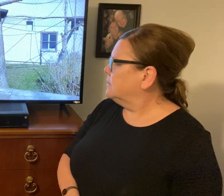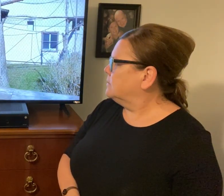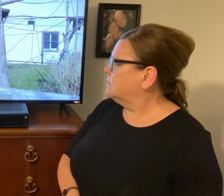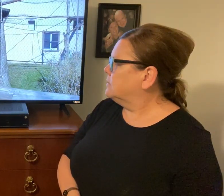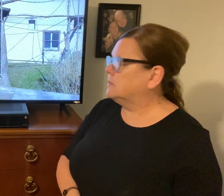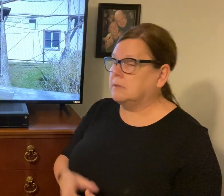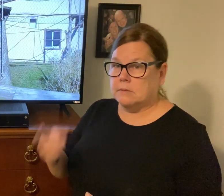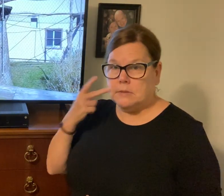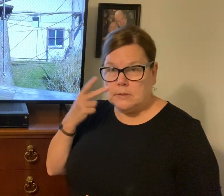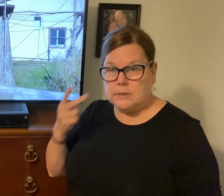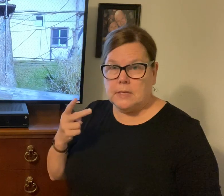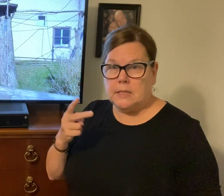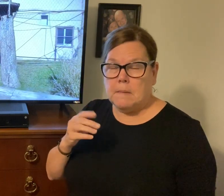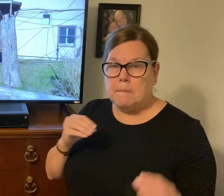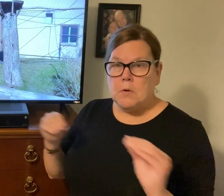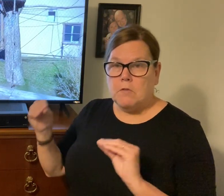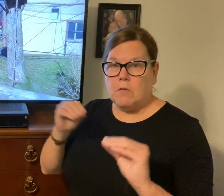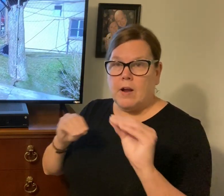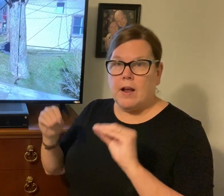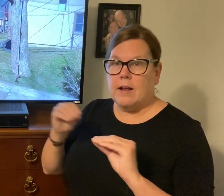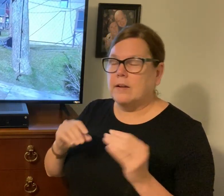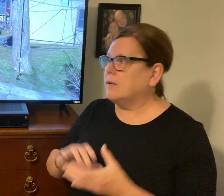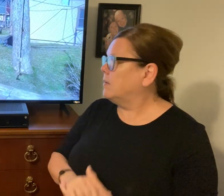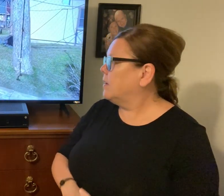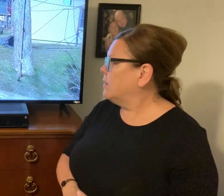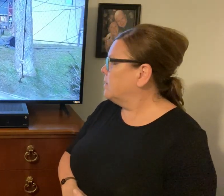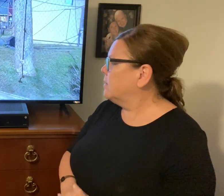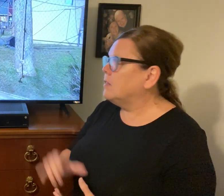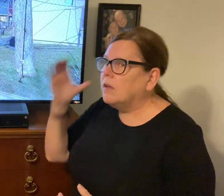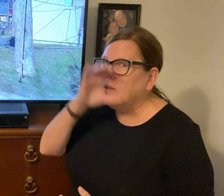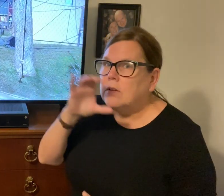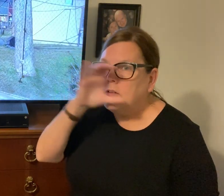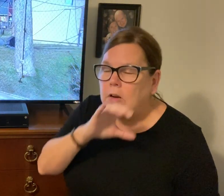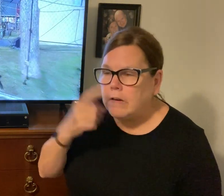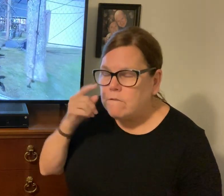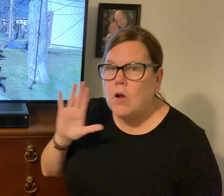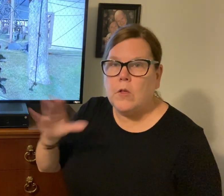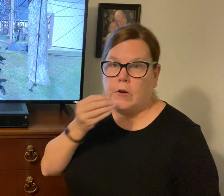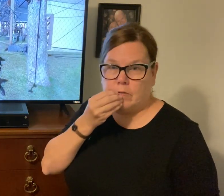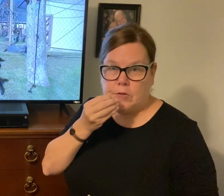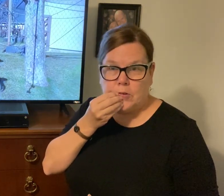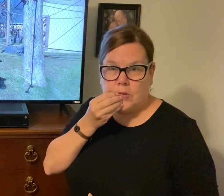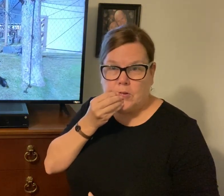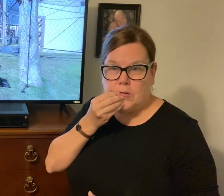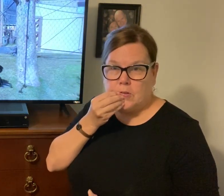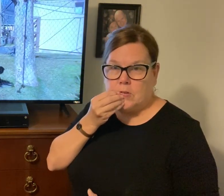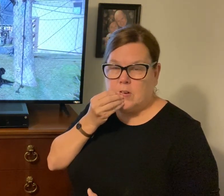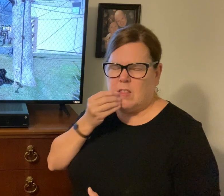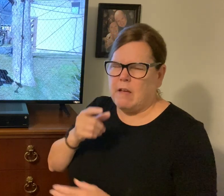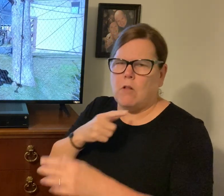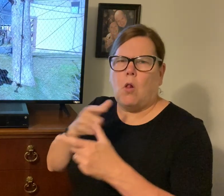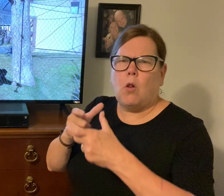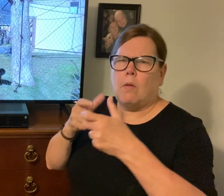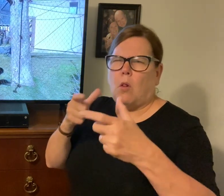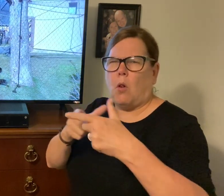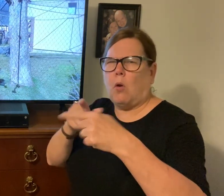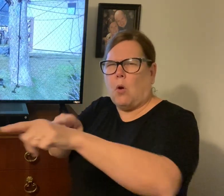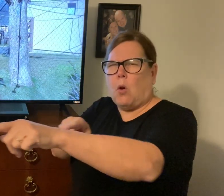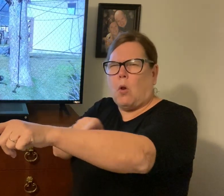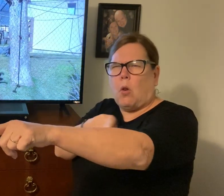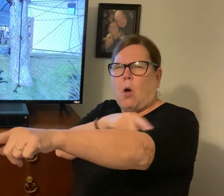So you guys can see them move around. They're doing what's called foraging, which means they're searching for their food. And you can see their incredibly long arms. Their